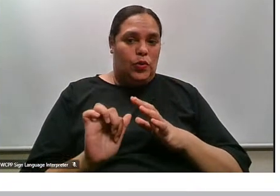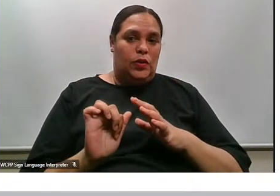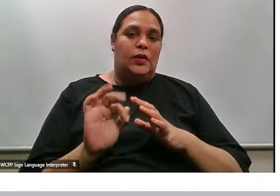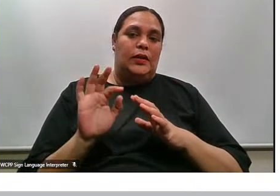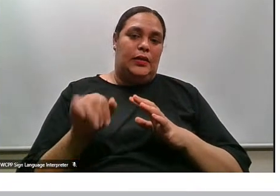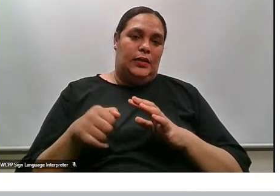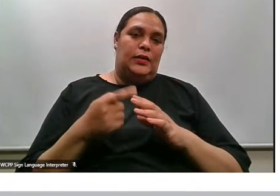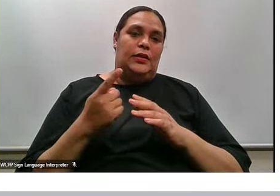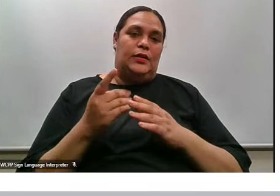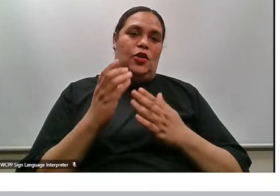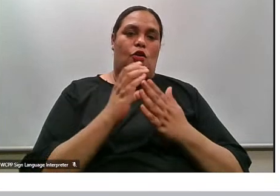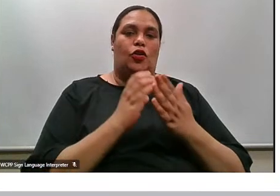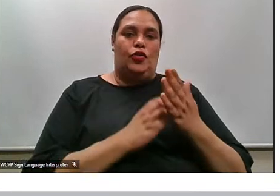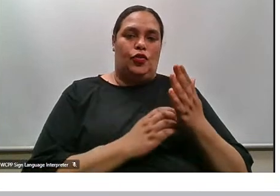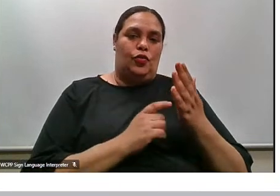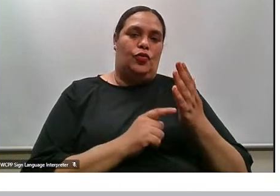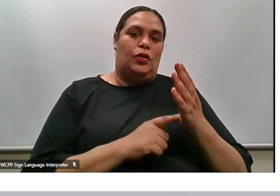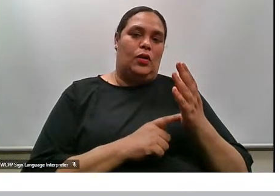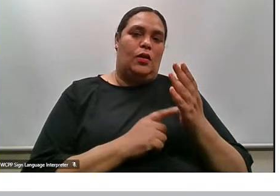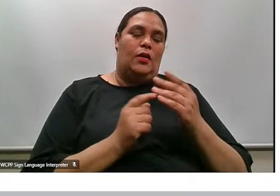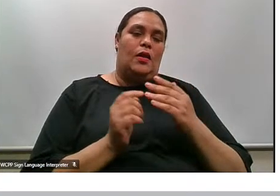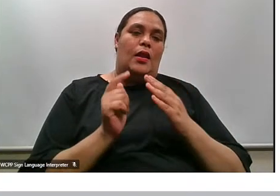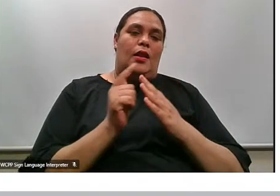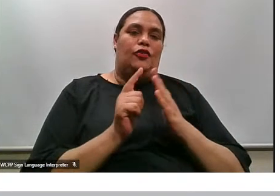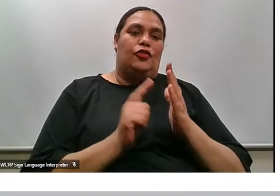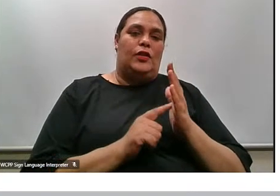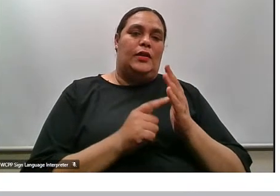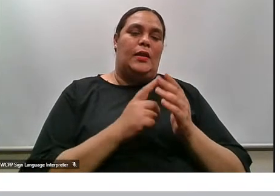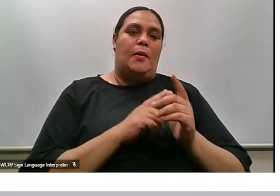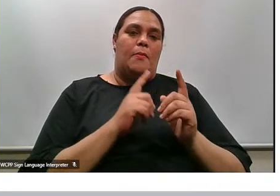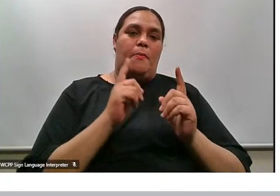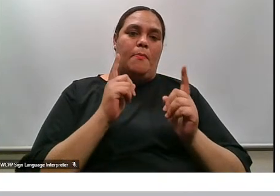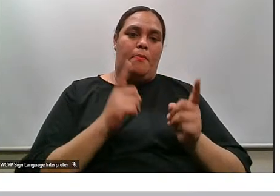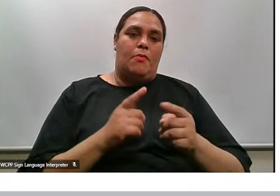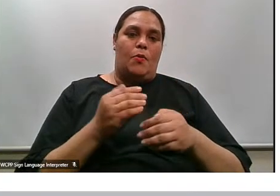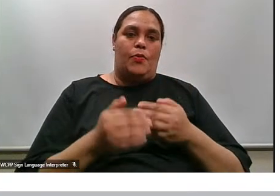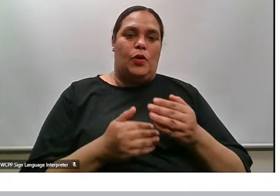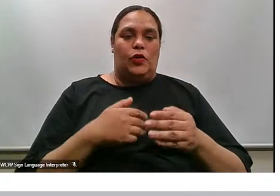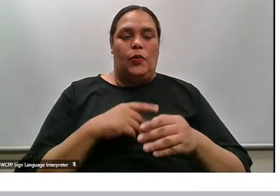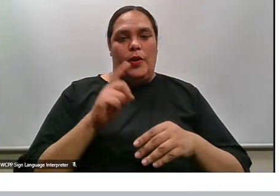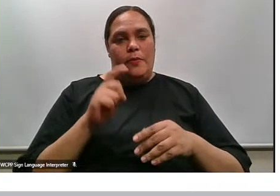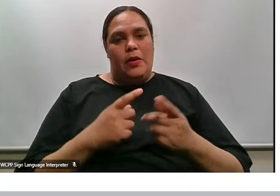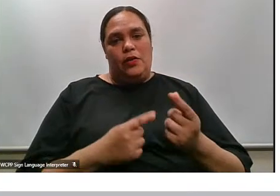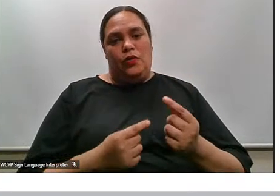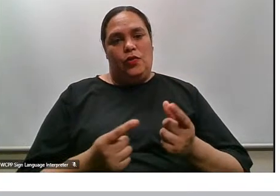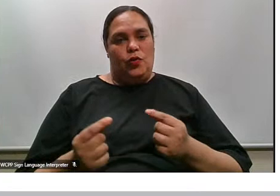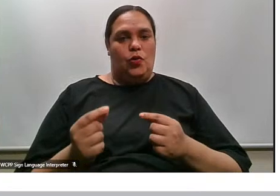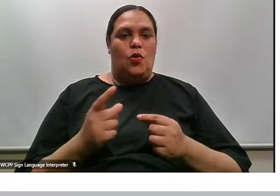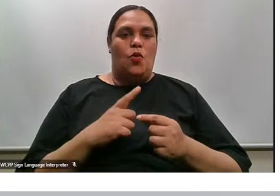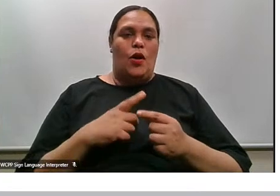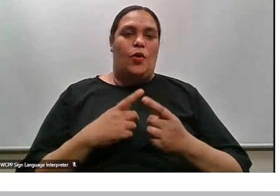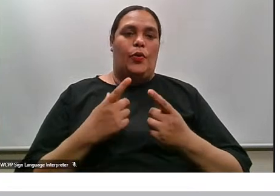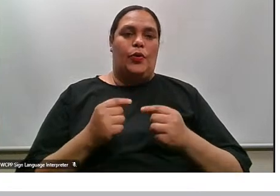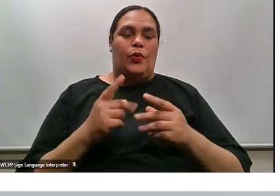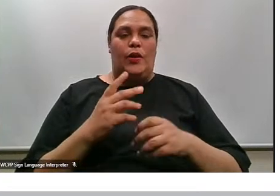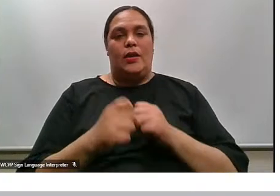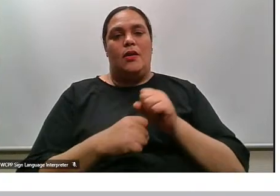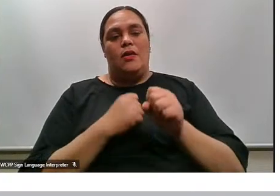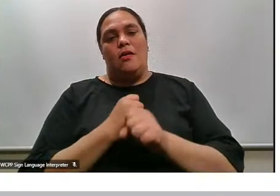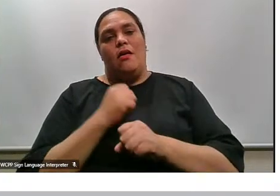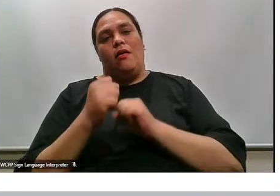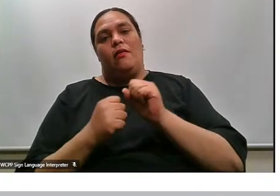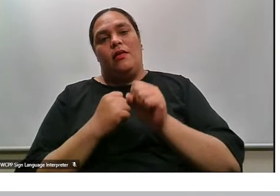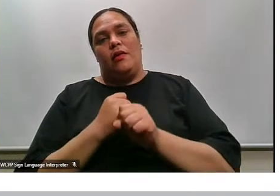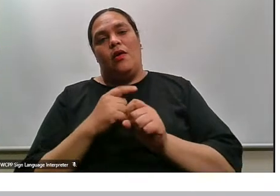a constitutionally legislated, mandated process that we must undertake. We take that year on year.